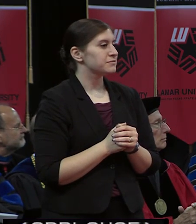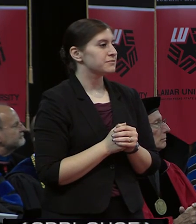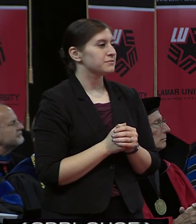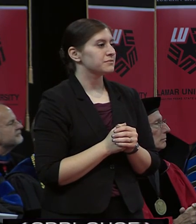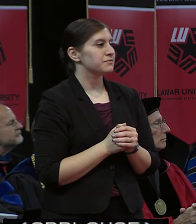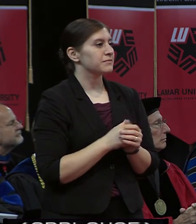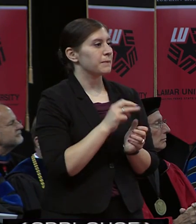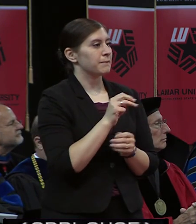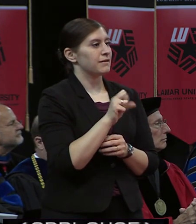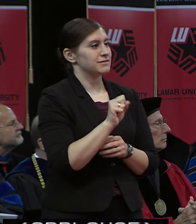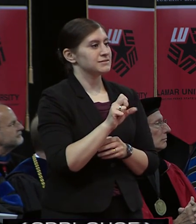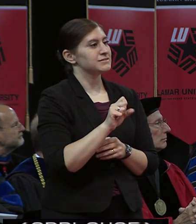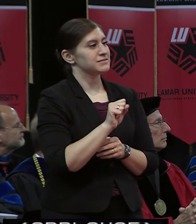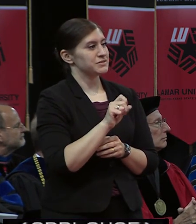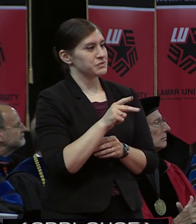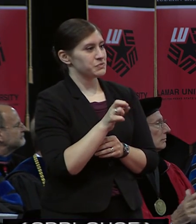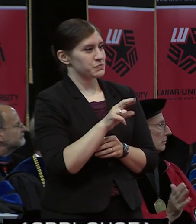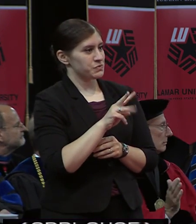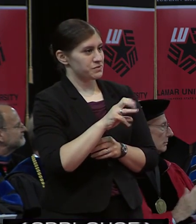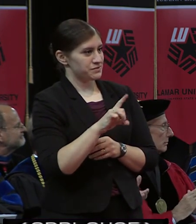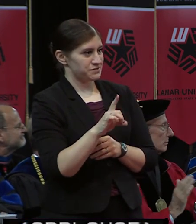and Mrs. Sylvia Zerwas.